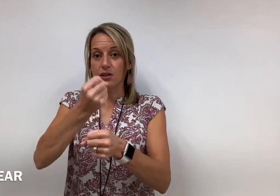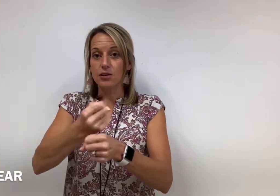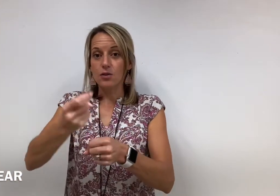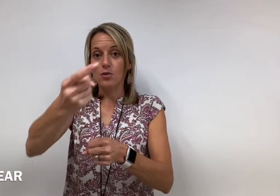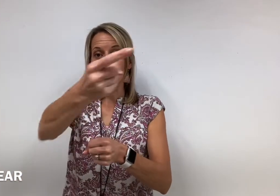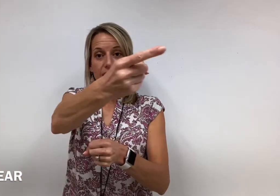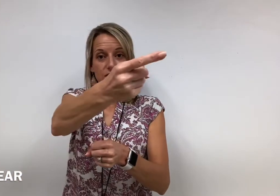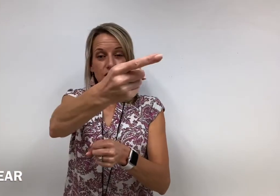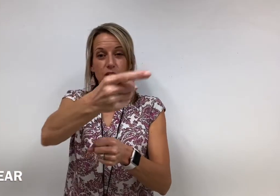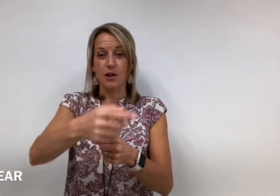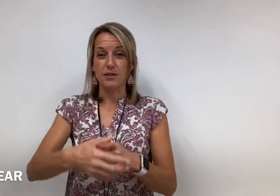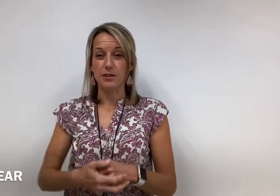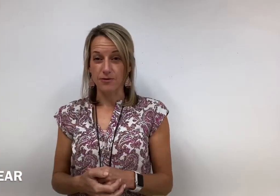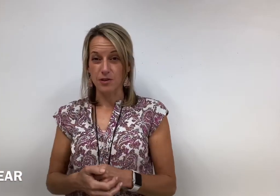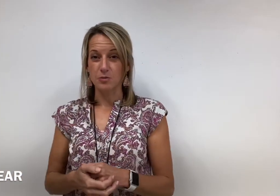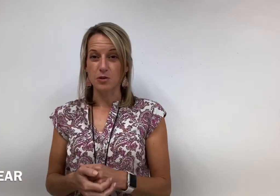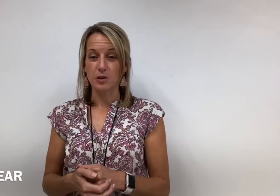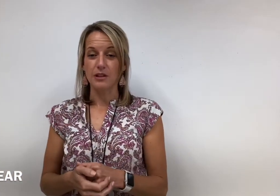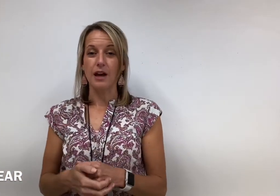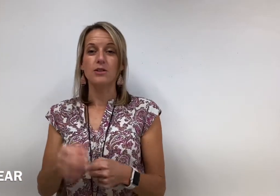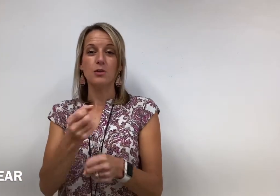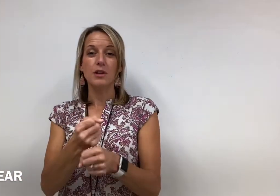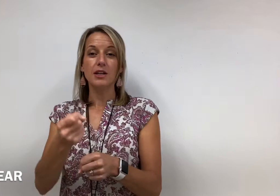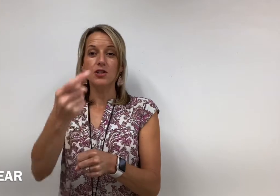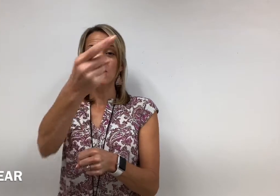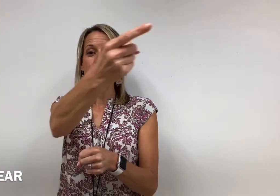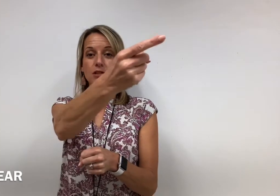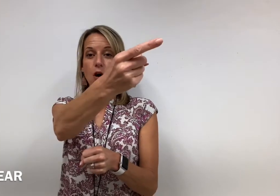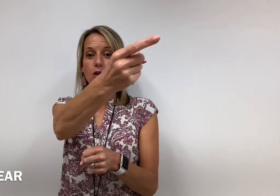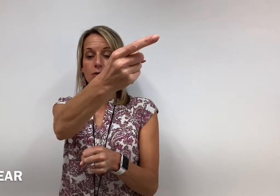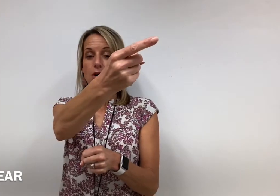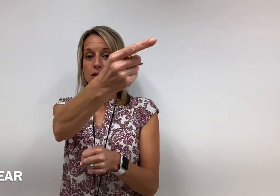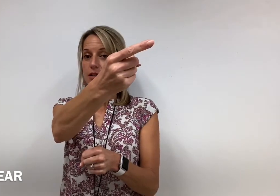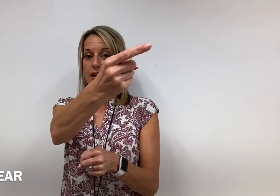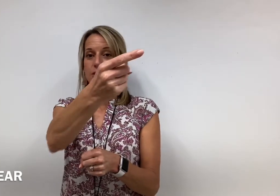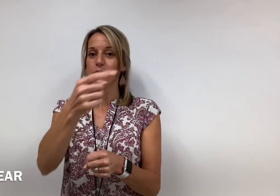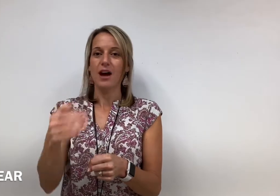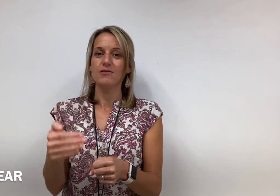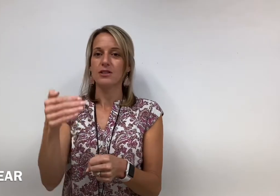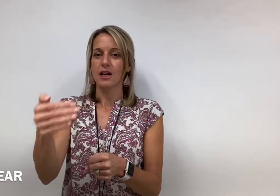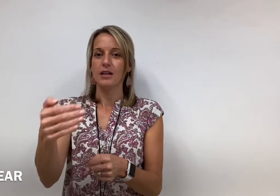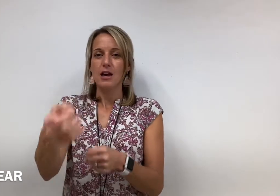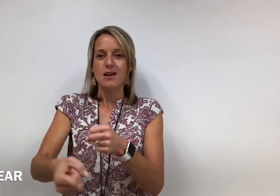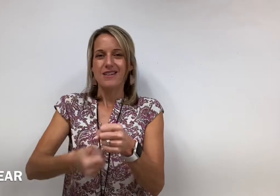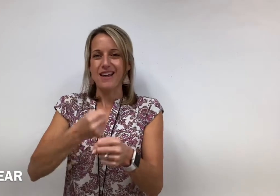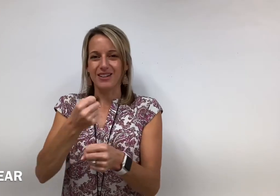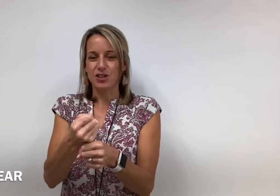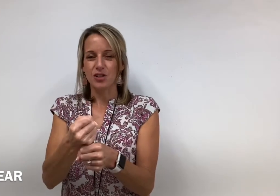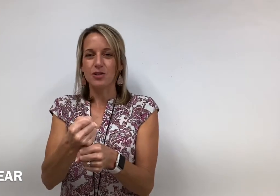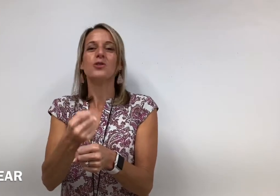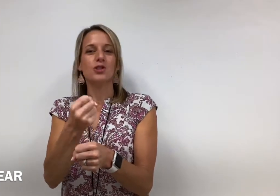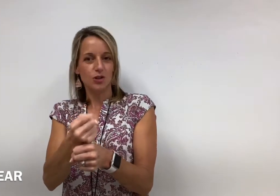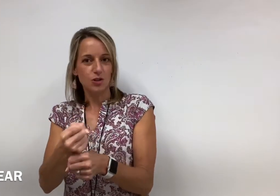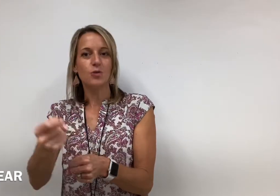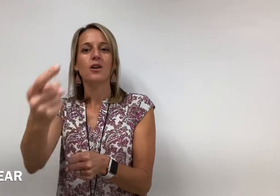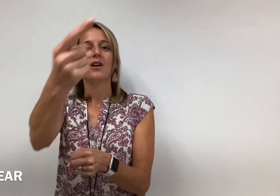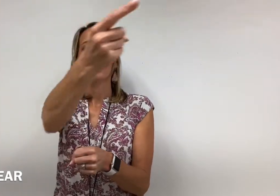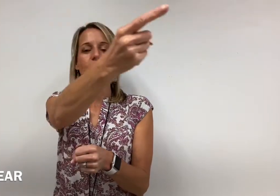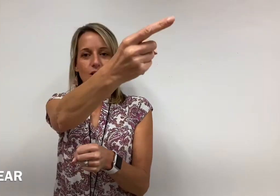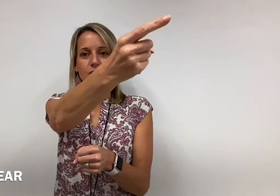or next year and the difference between that. So next year is all in one sign. You don't have to sign next year. You can just do all in one